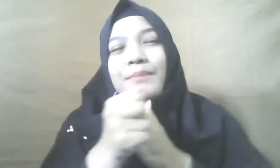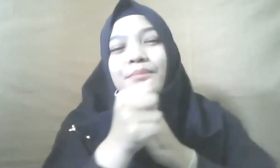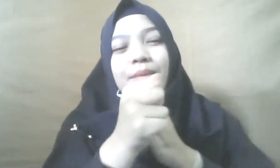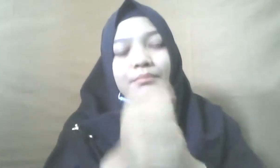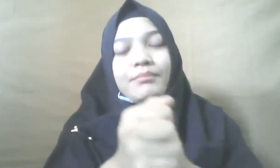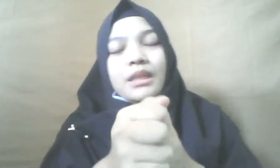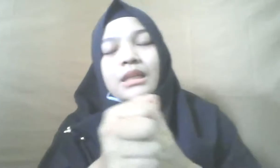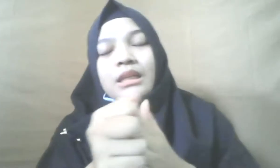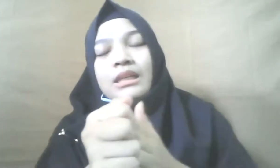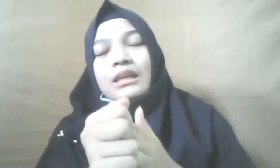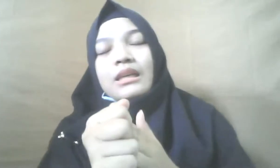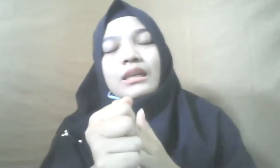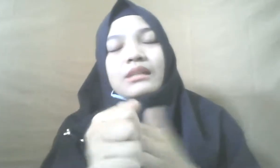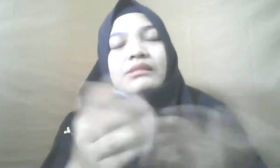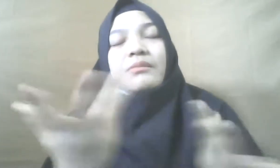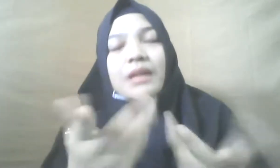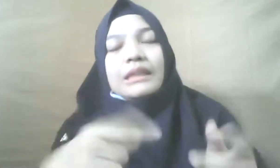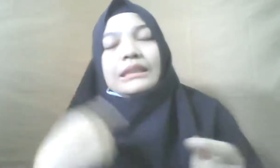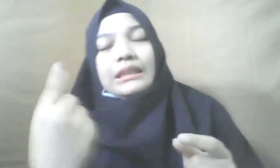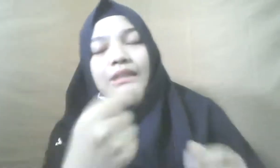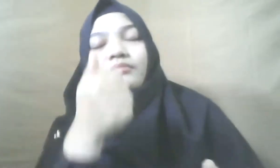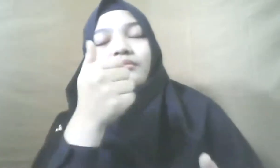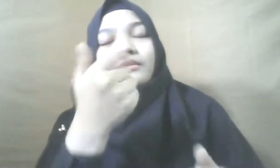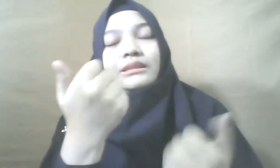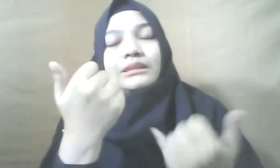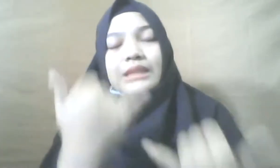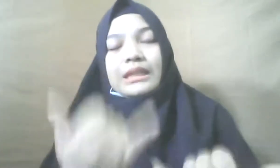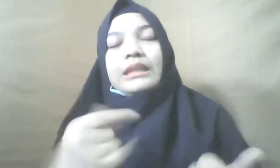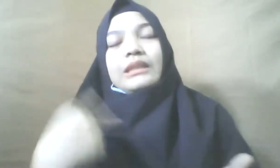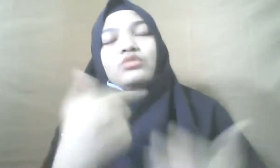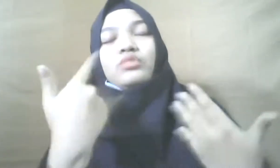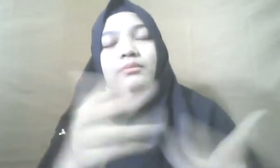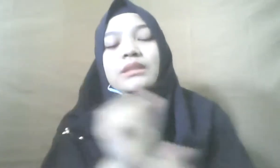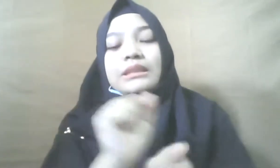of why we've been working on this sector.